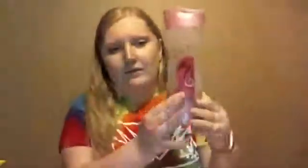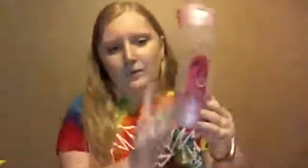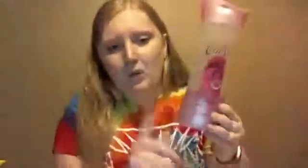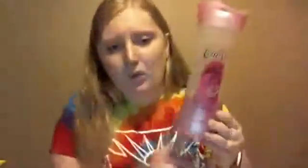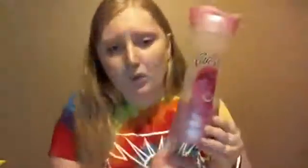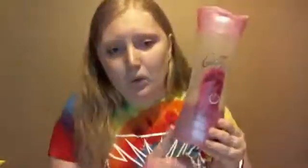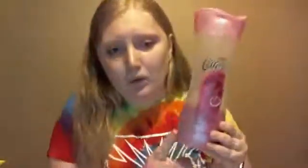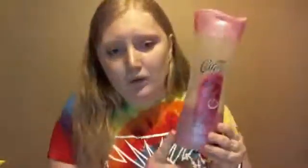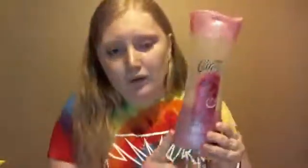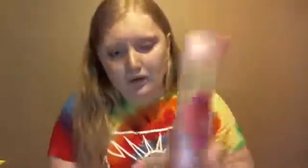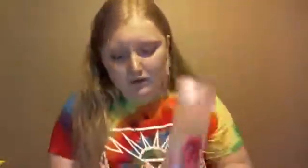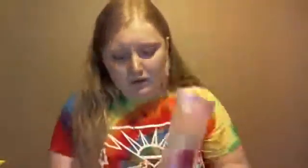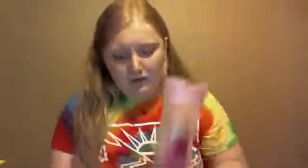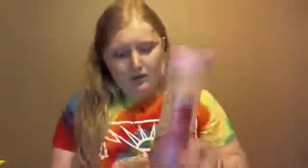some old